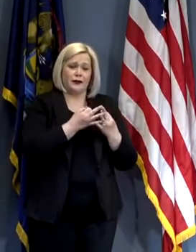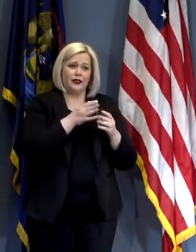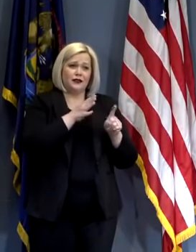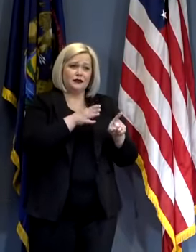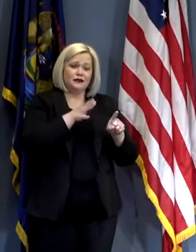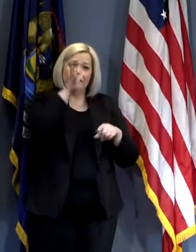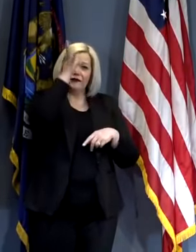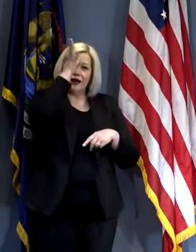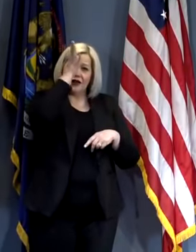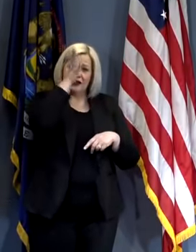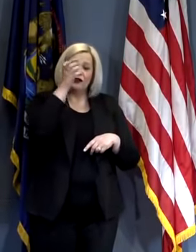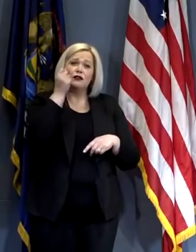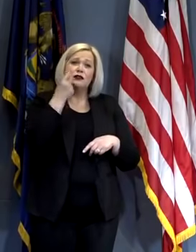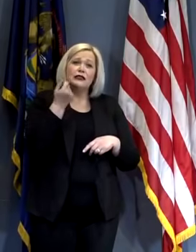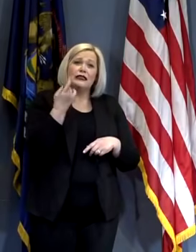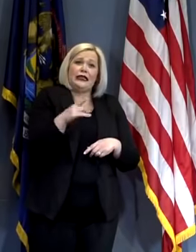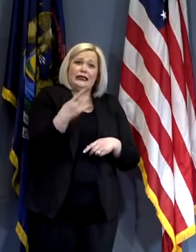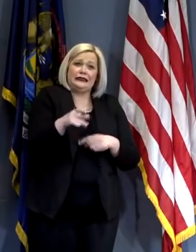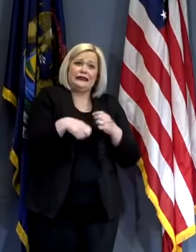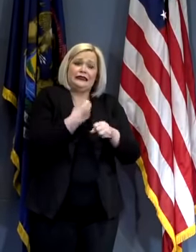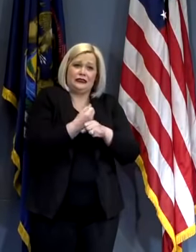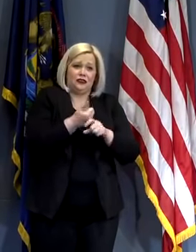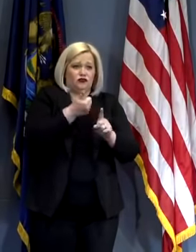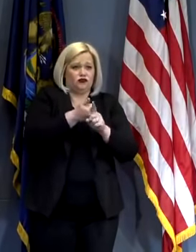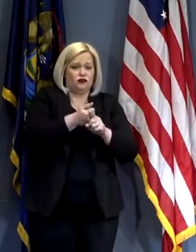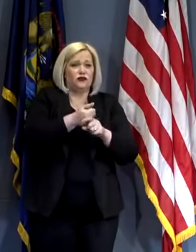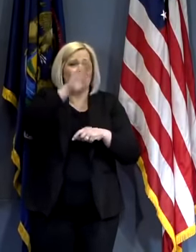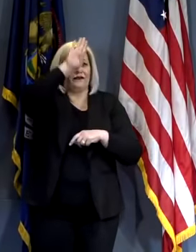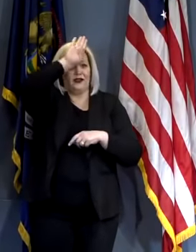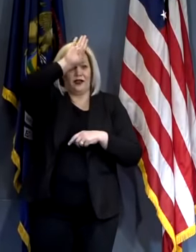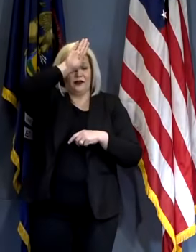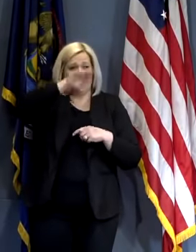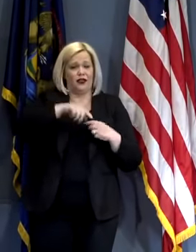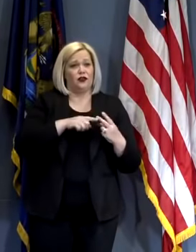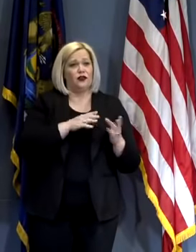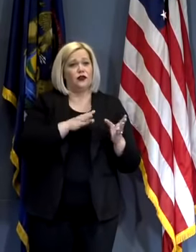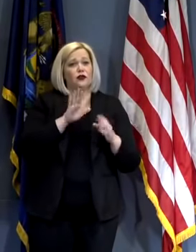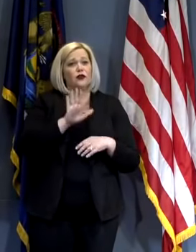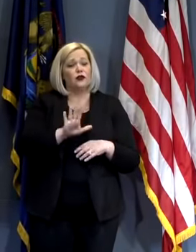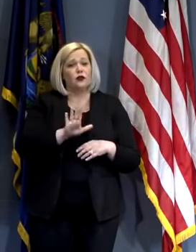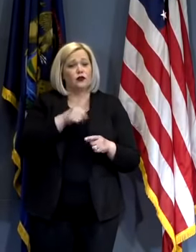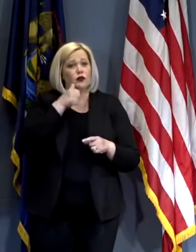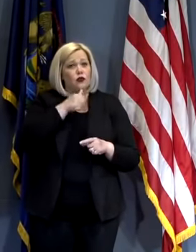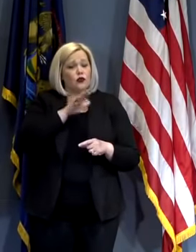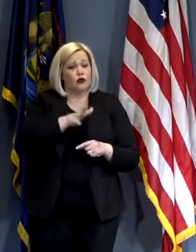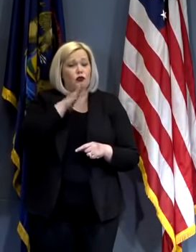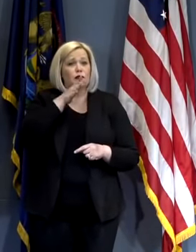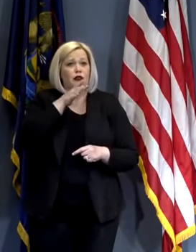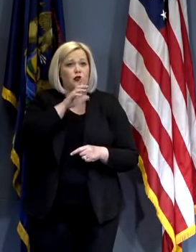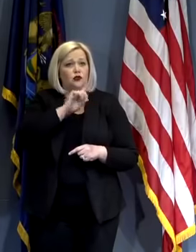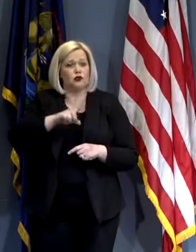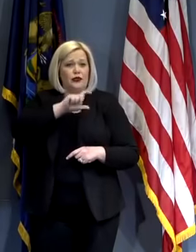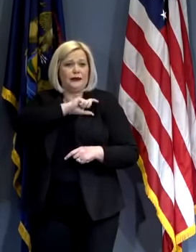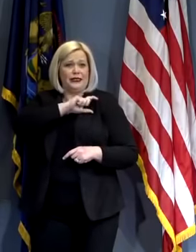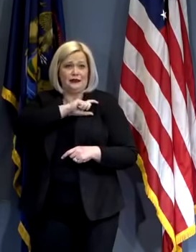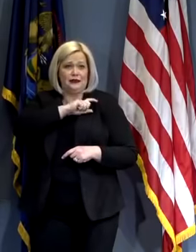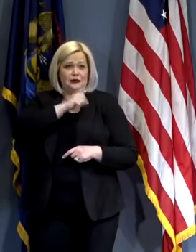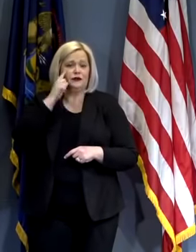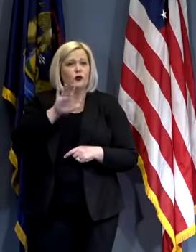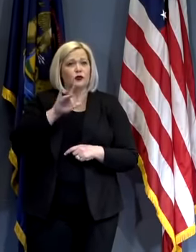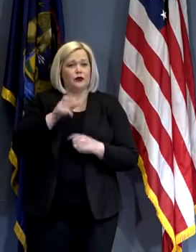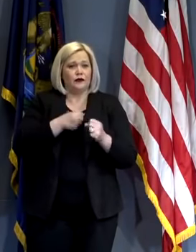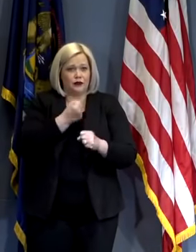spent 18 years on the front line as a Detroit firefighter. Her mother is a Detroit police officer for 25